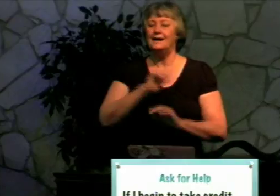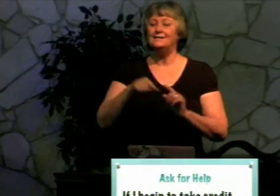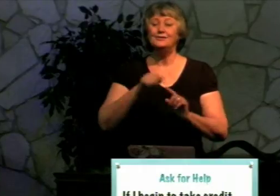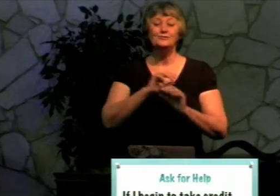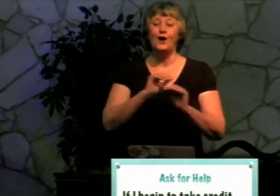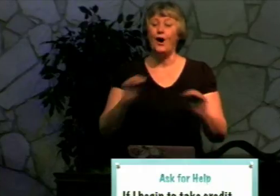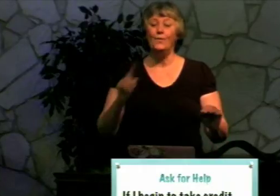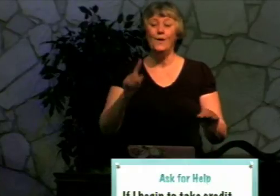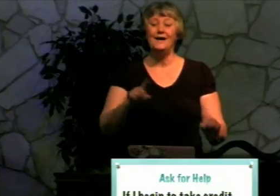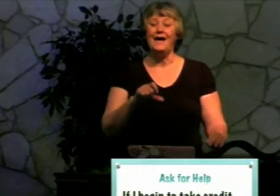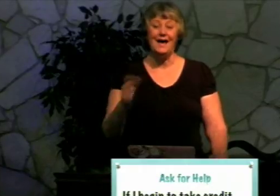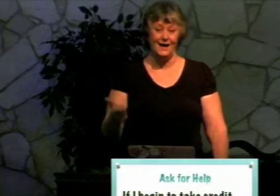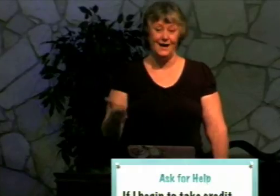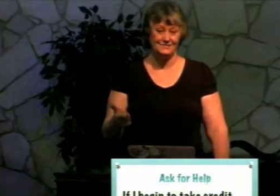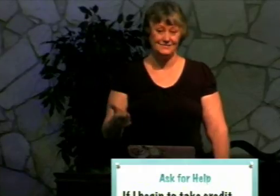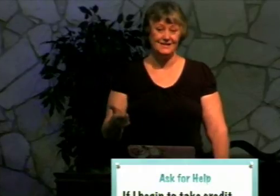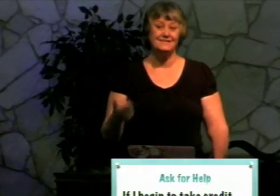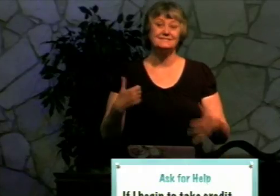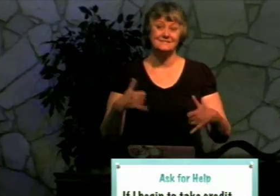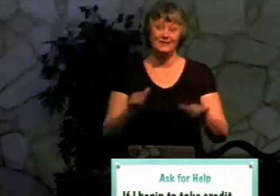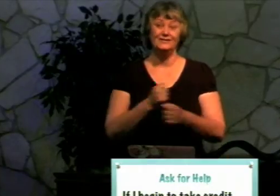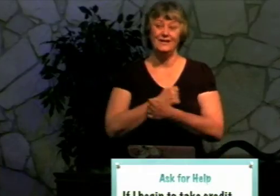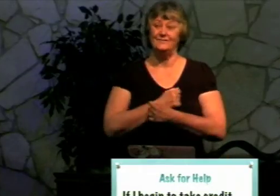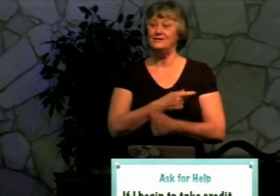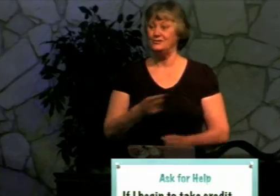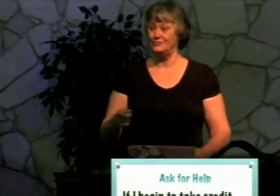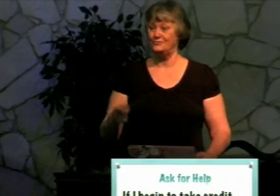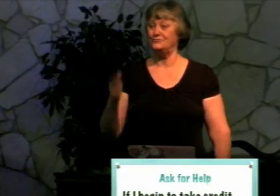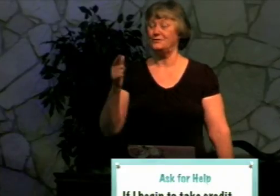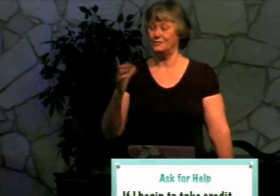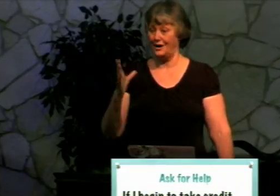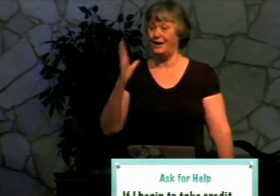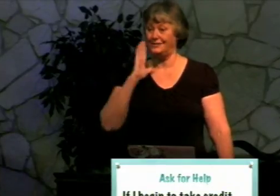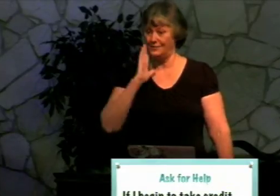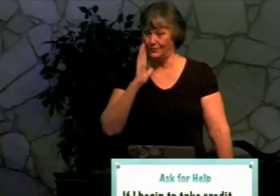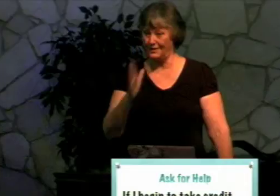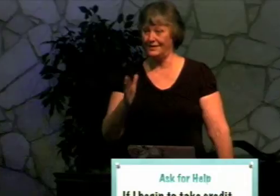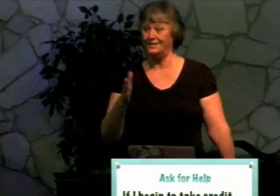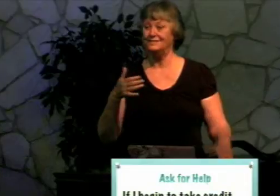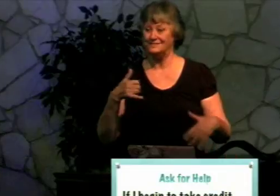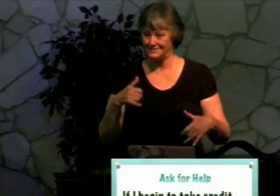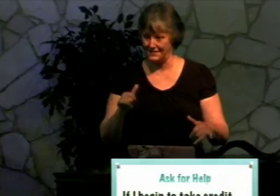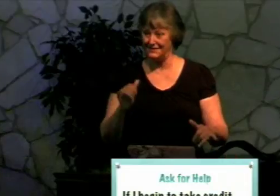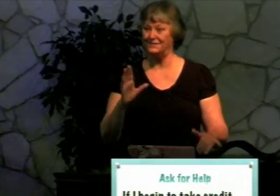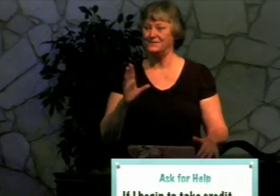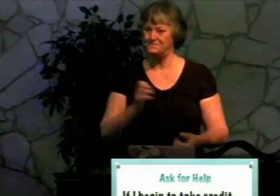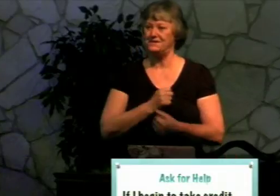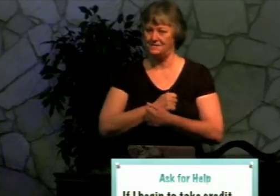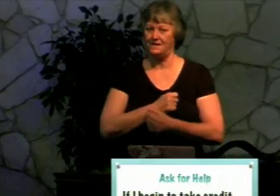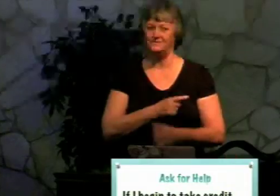When no one else is still loving you, God will still be loving